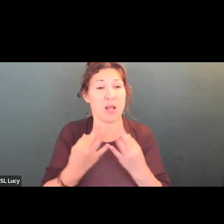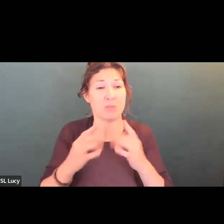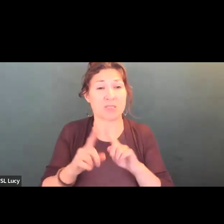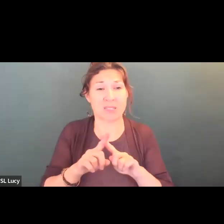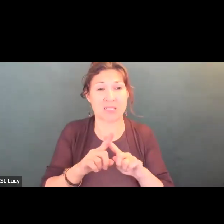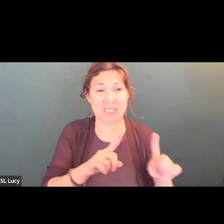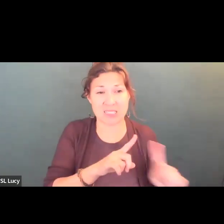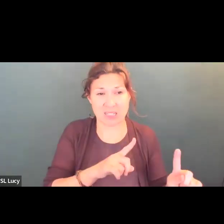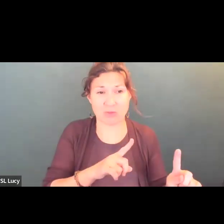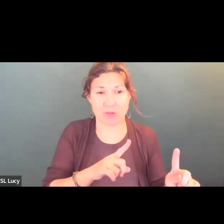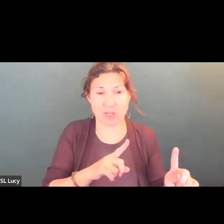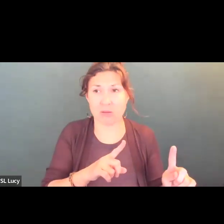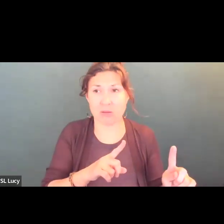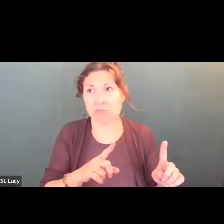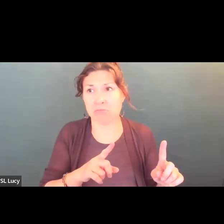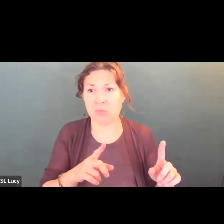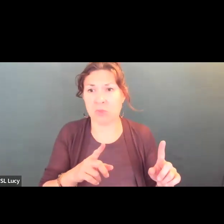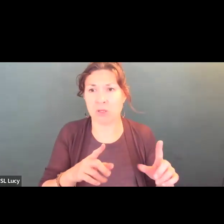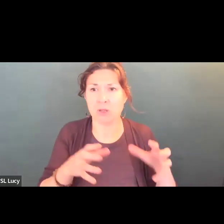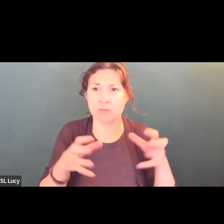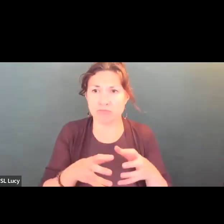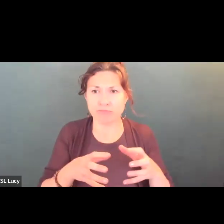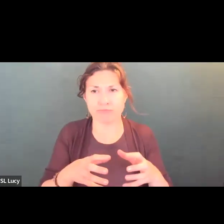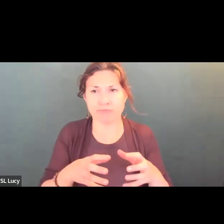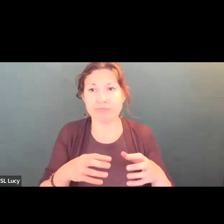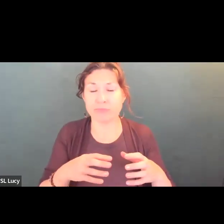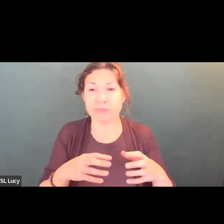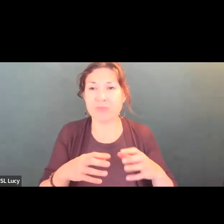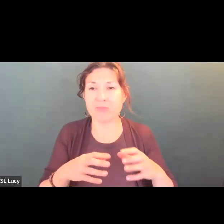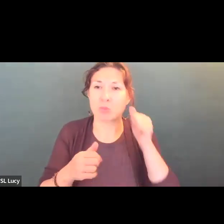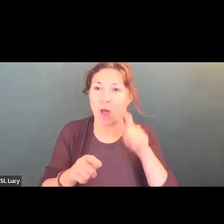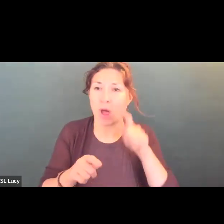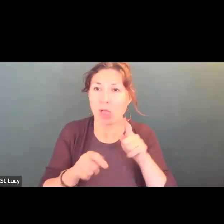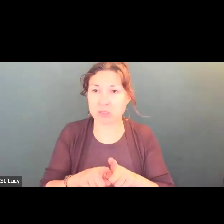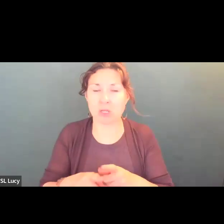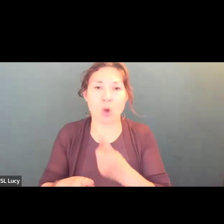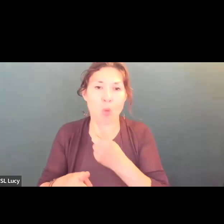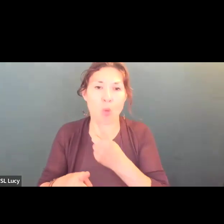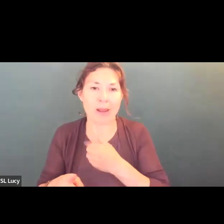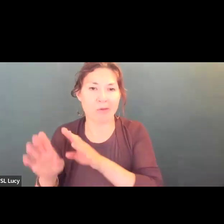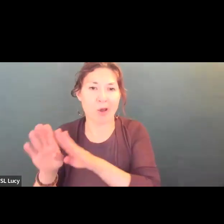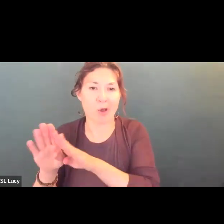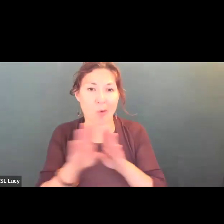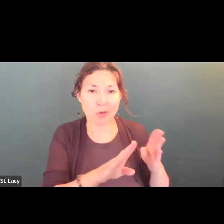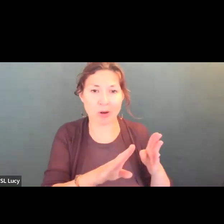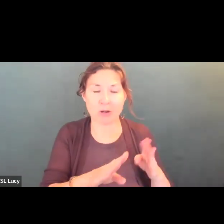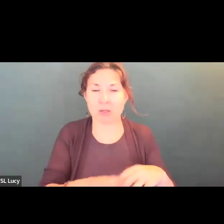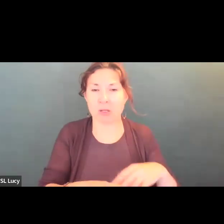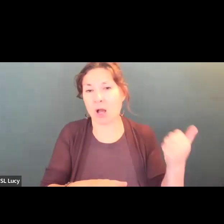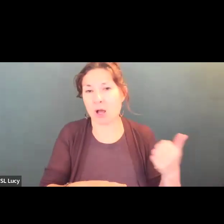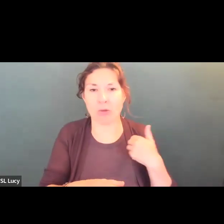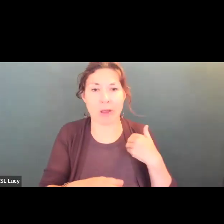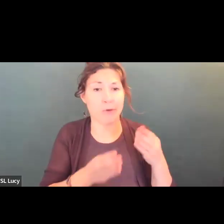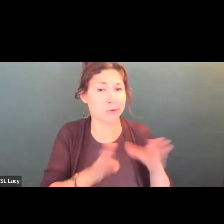if you have, say one student who has door-to-door transportation and two other students who just receive general transportation all at the